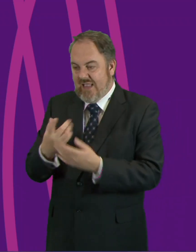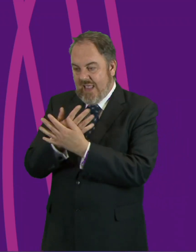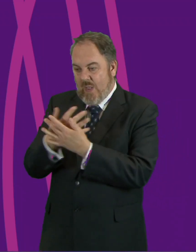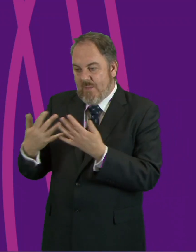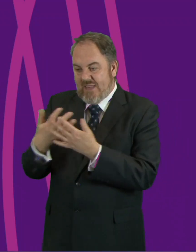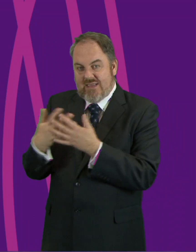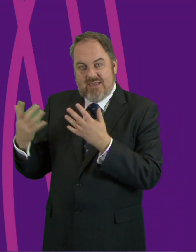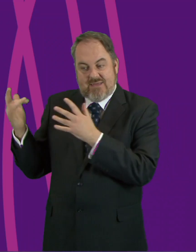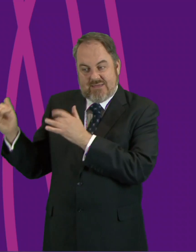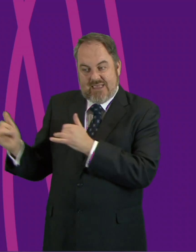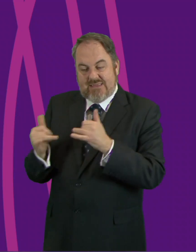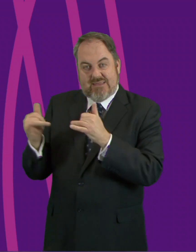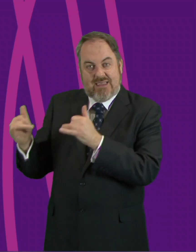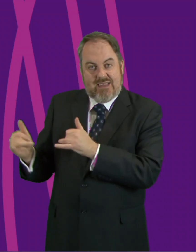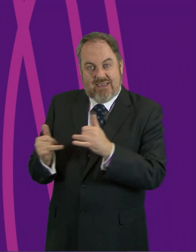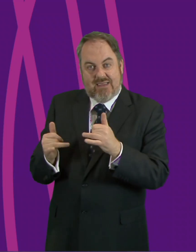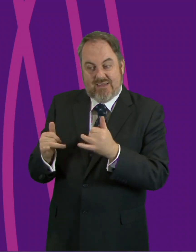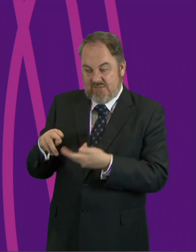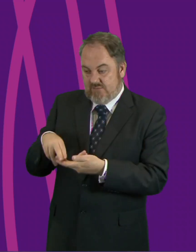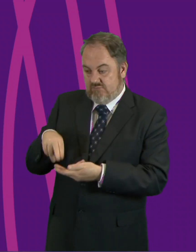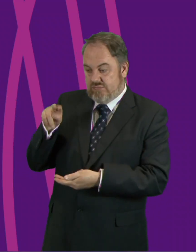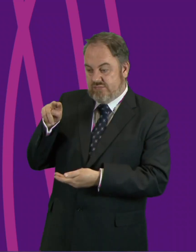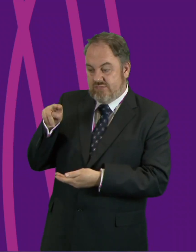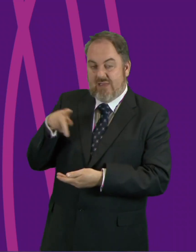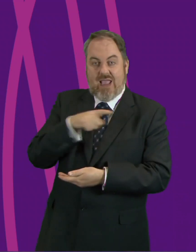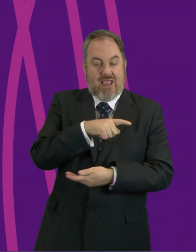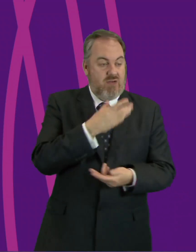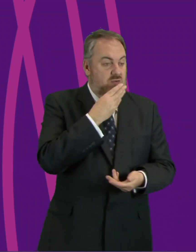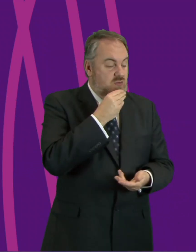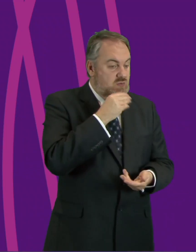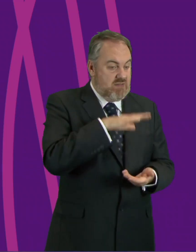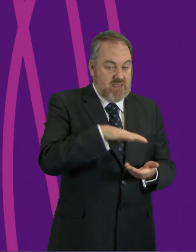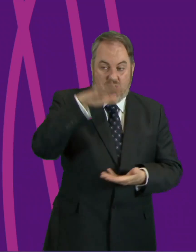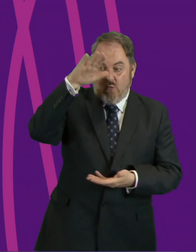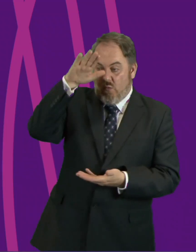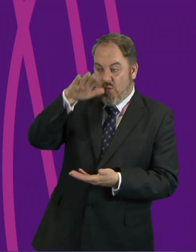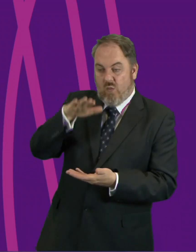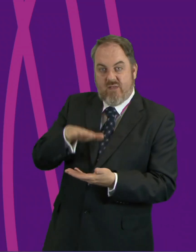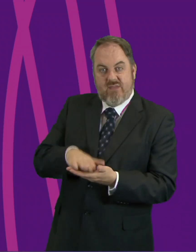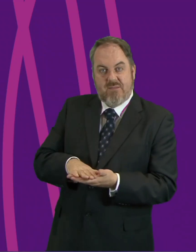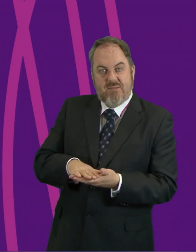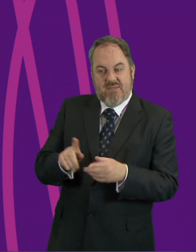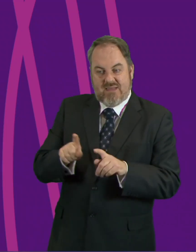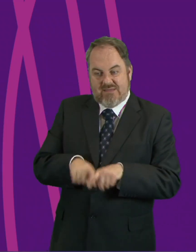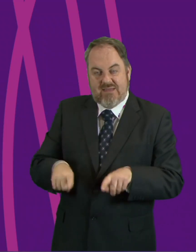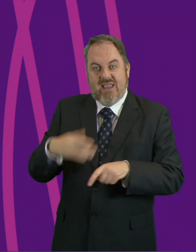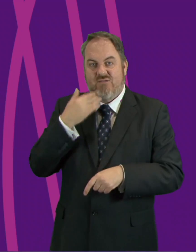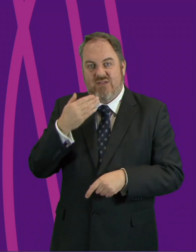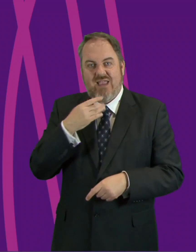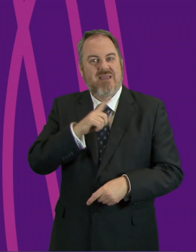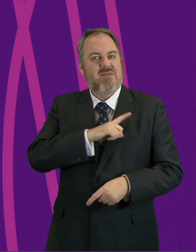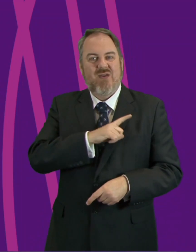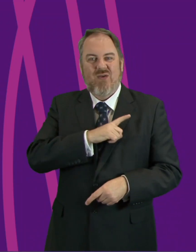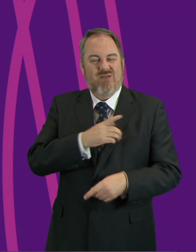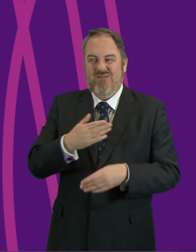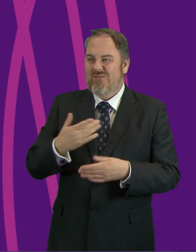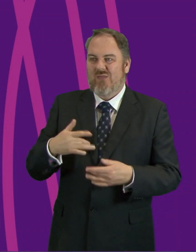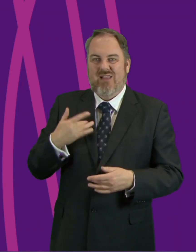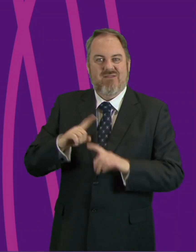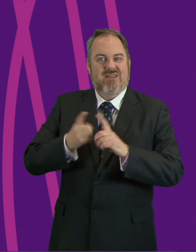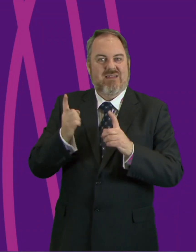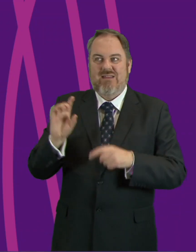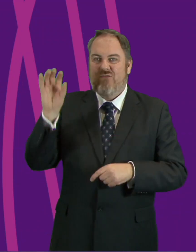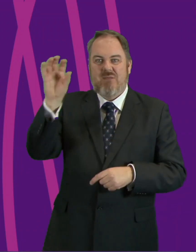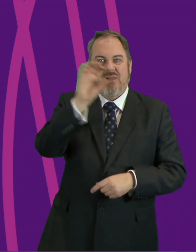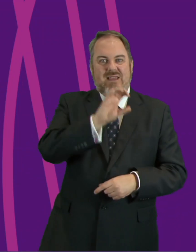and capacity for tests and the use of testing because of the fluctuations in demand and some of the geographic variations in demand. There will also